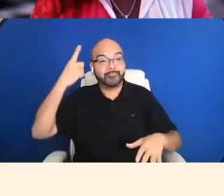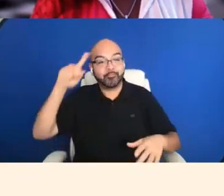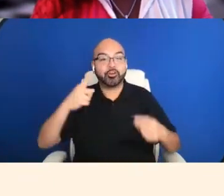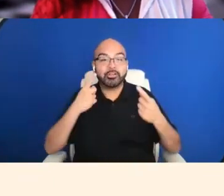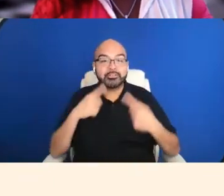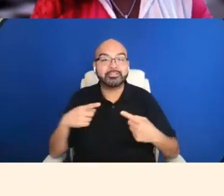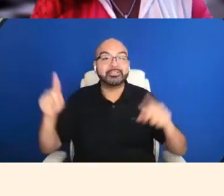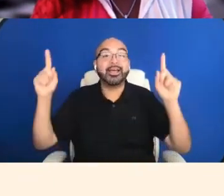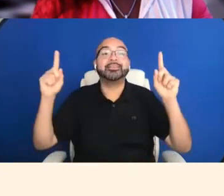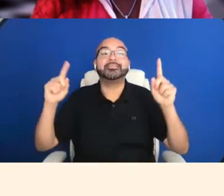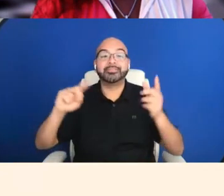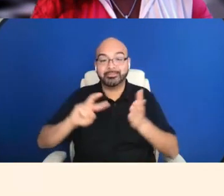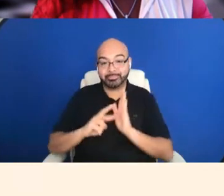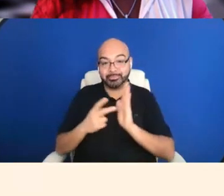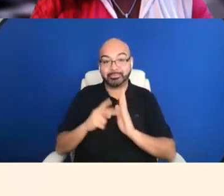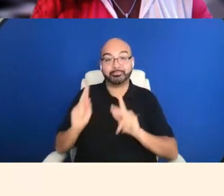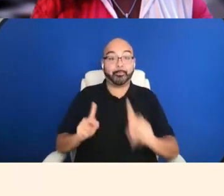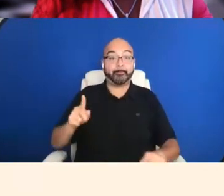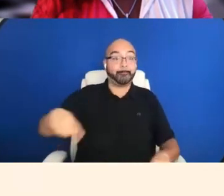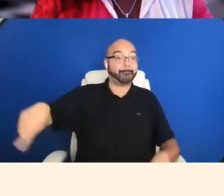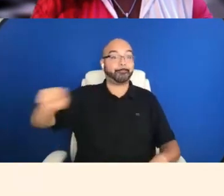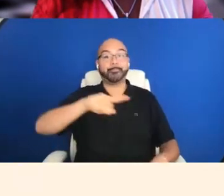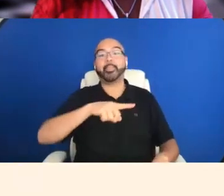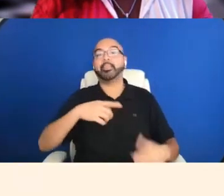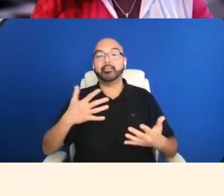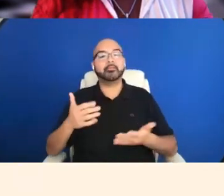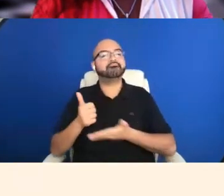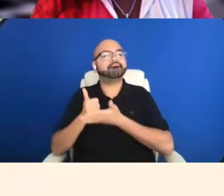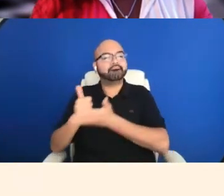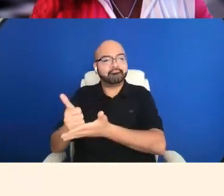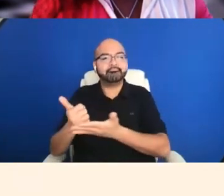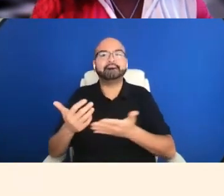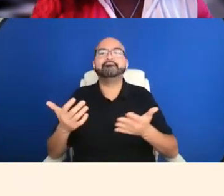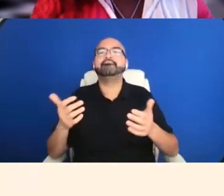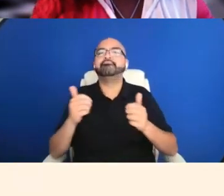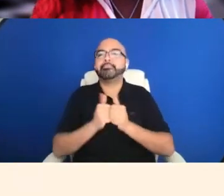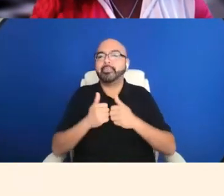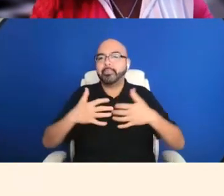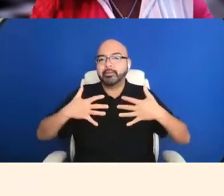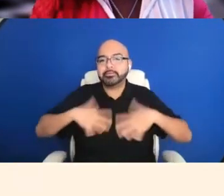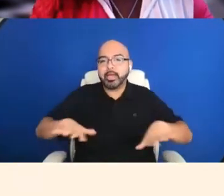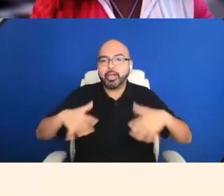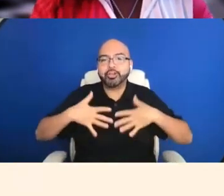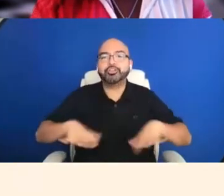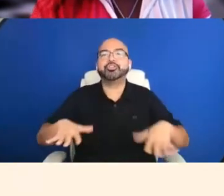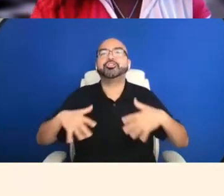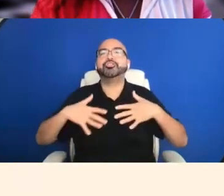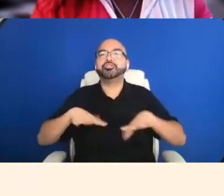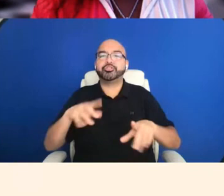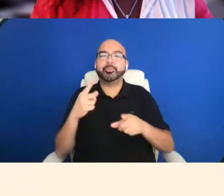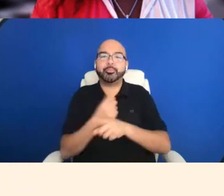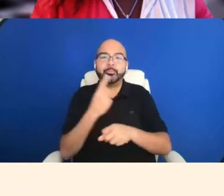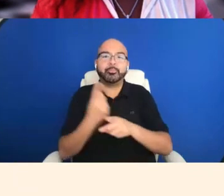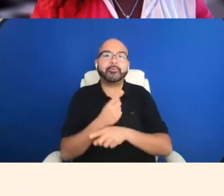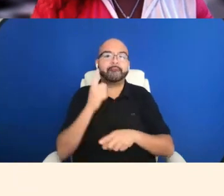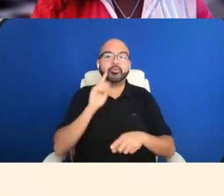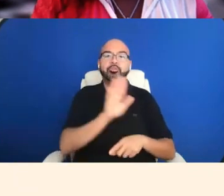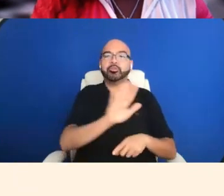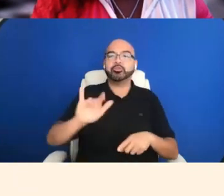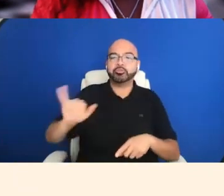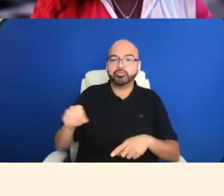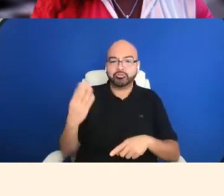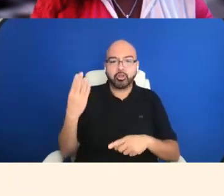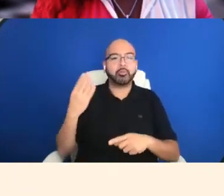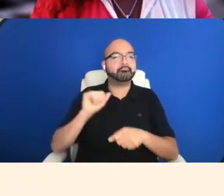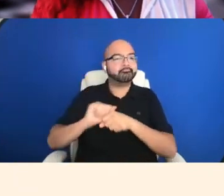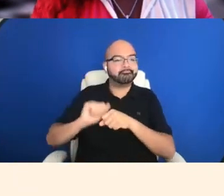assisting people in getting um, attire appropriate for a job or